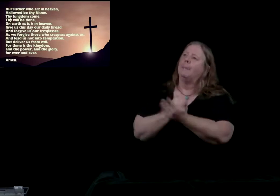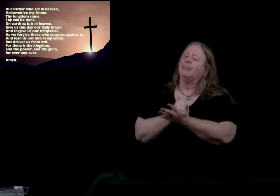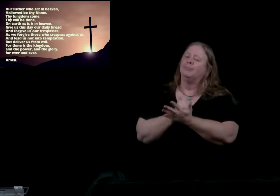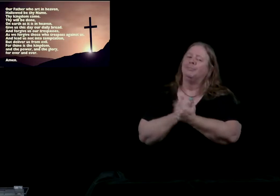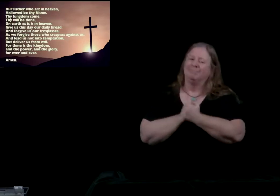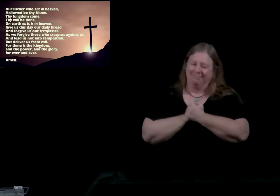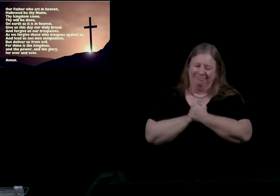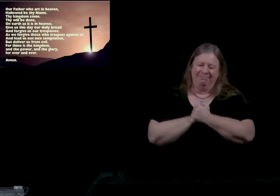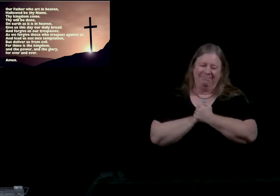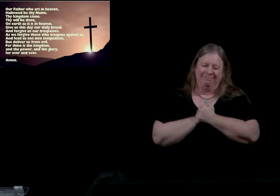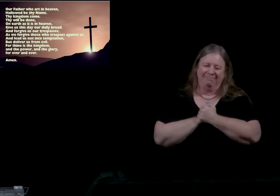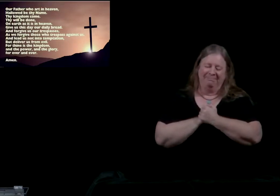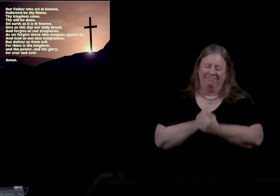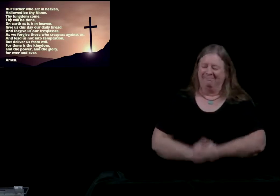Amen.